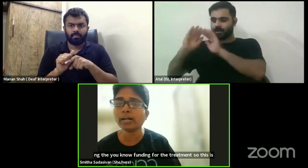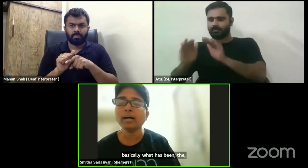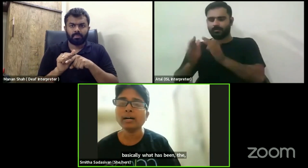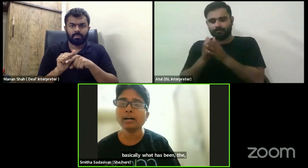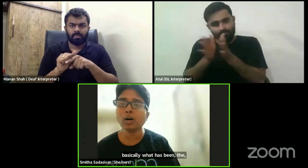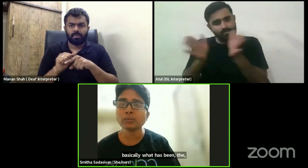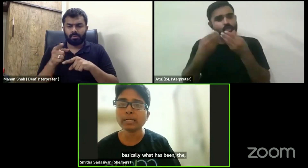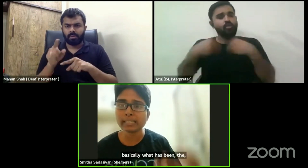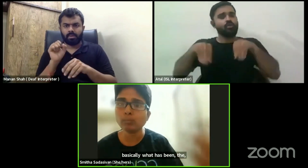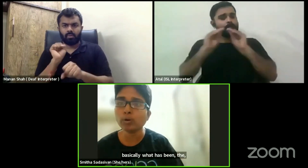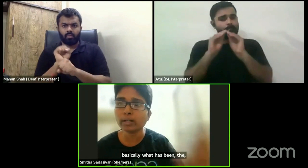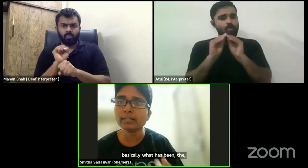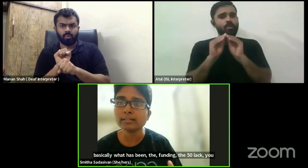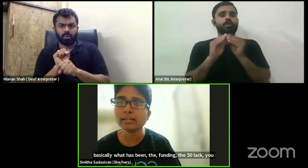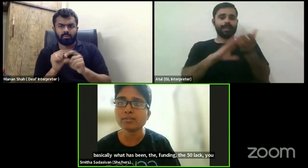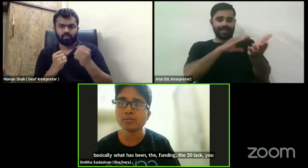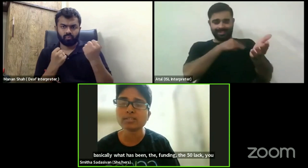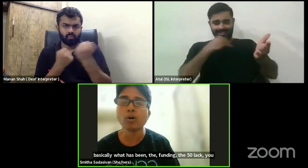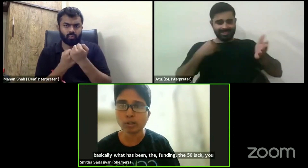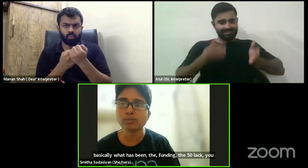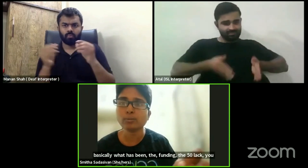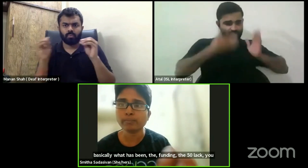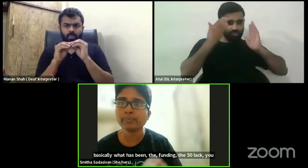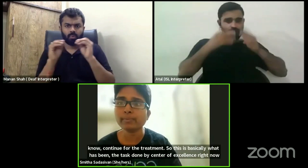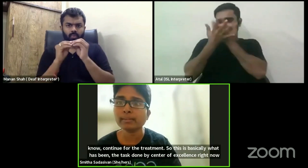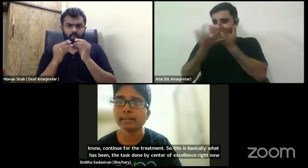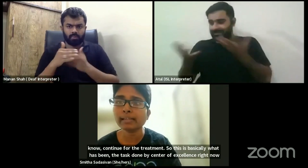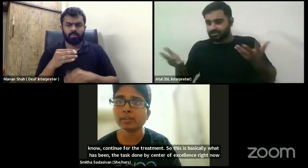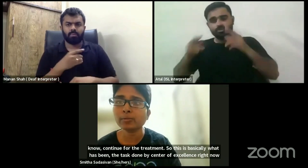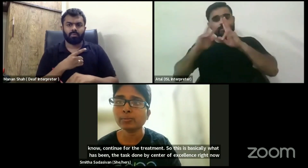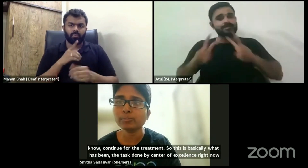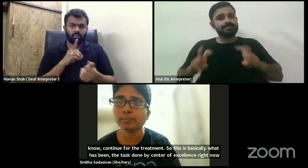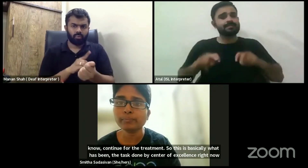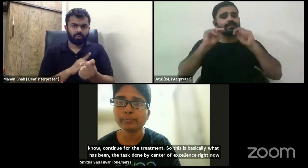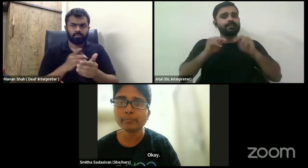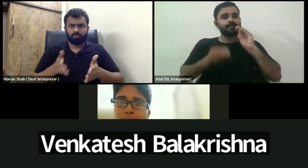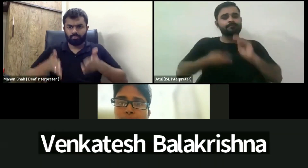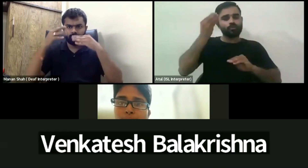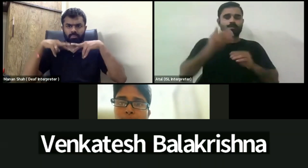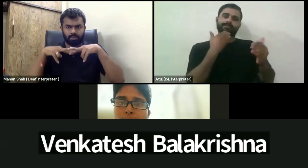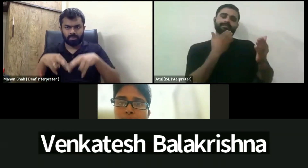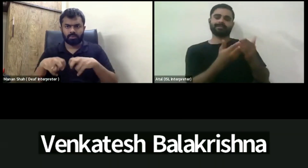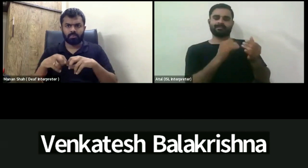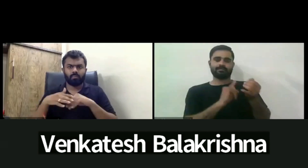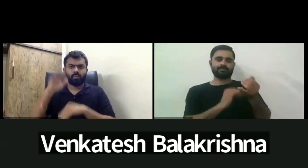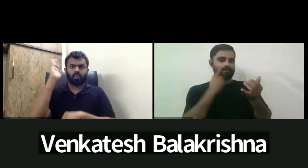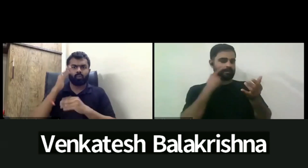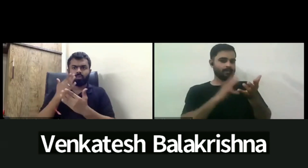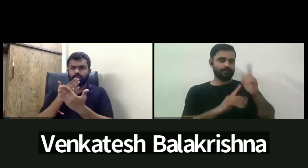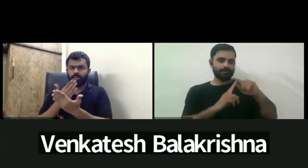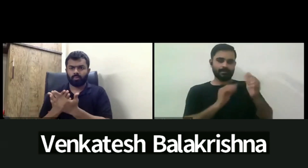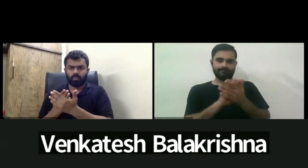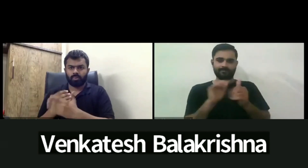more hospitals and more resources also. Thank you very much, Smitha. Thank you very much, Smitha. I would like to